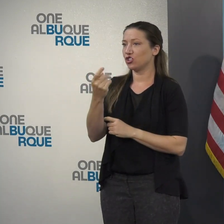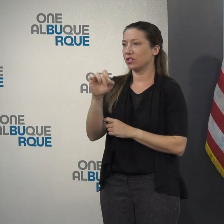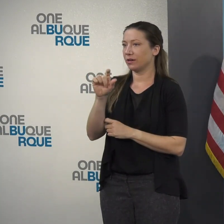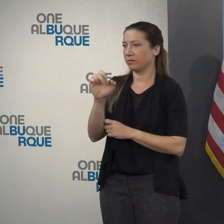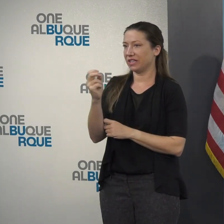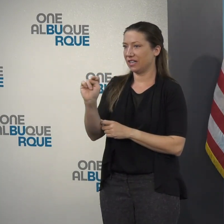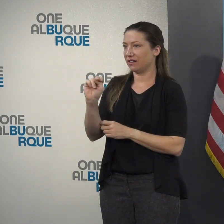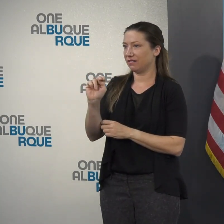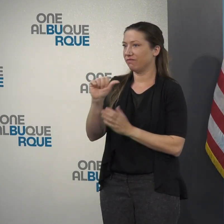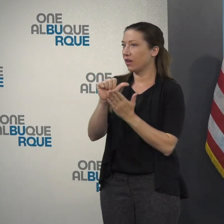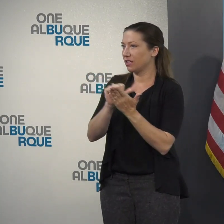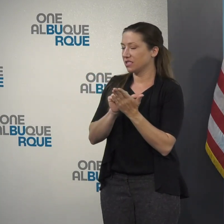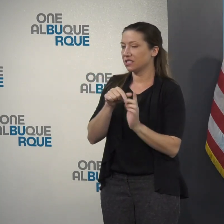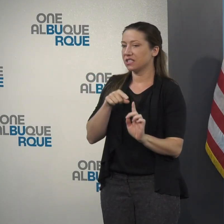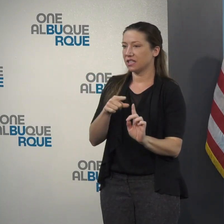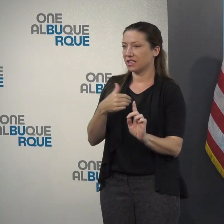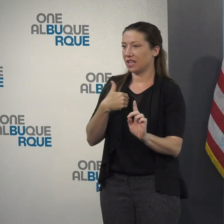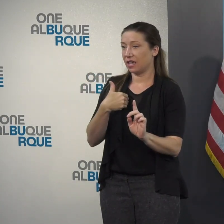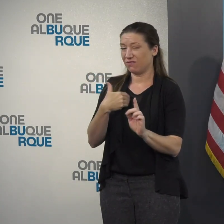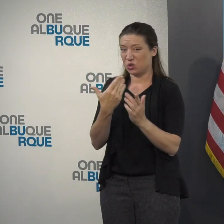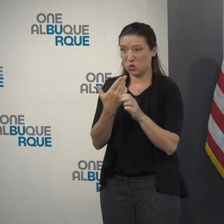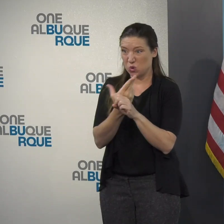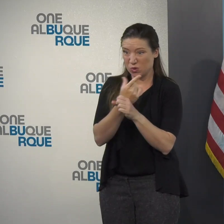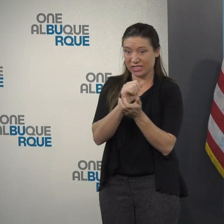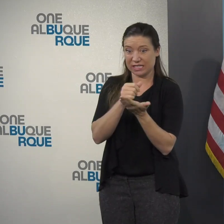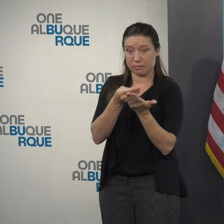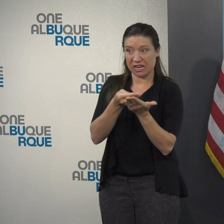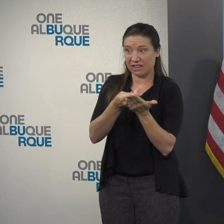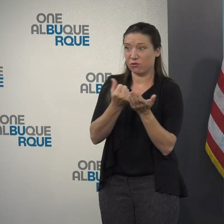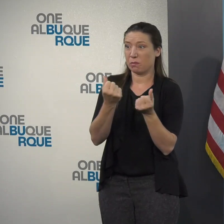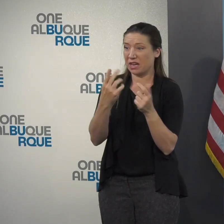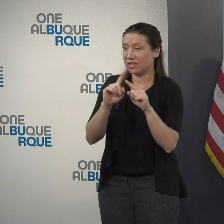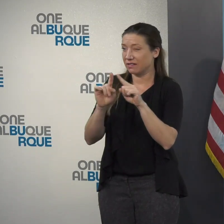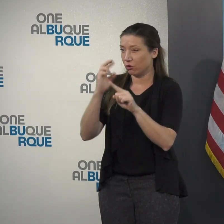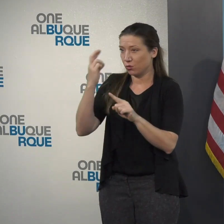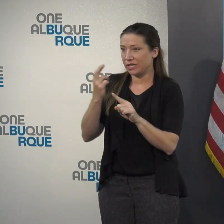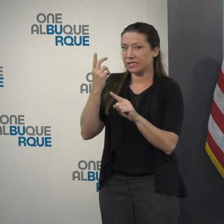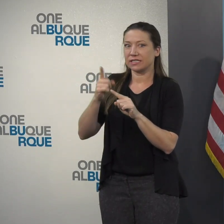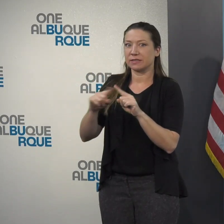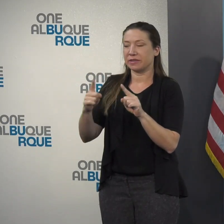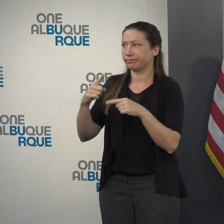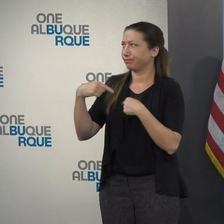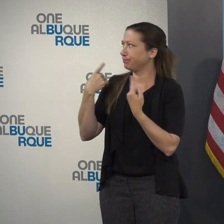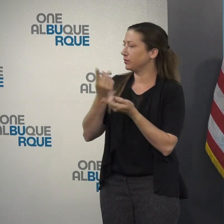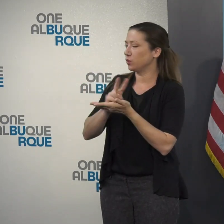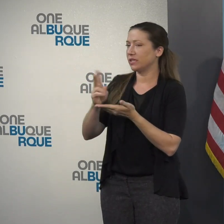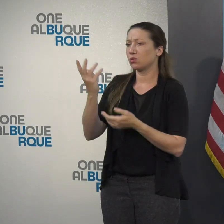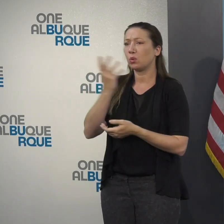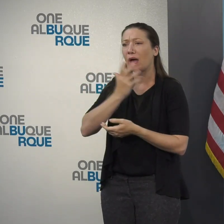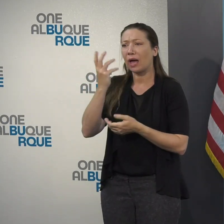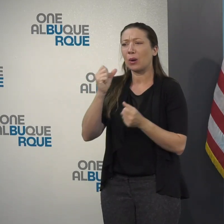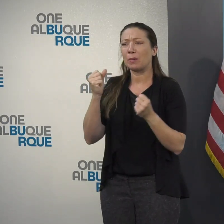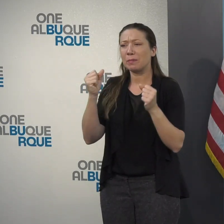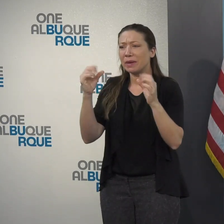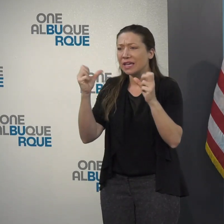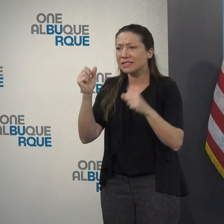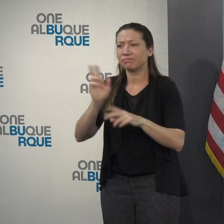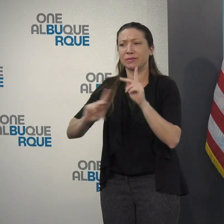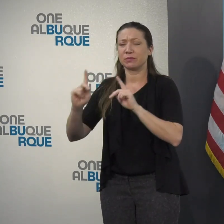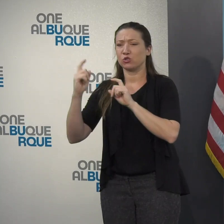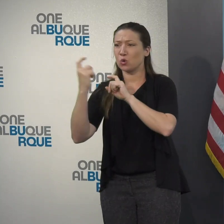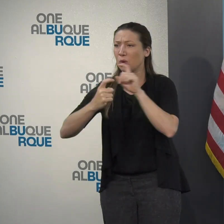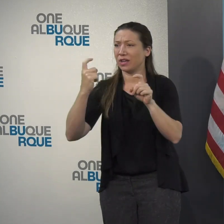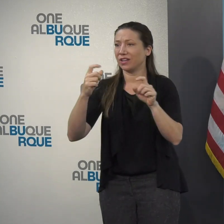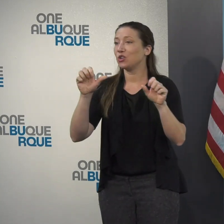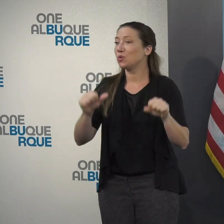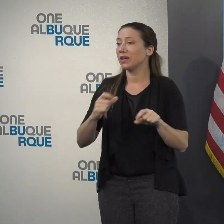but has also received some wonderfully generous donations just over the last 2 weeks. And you can do that by calling